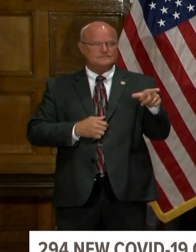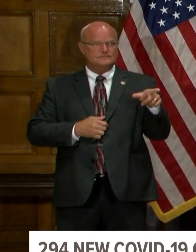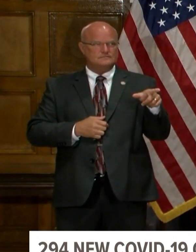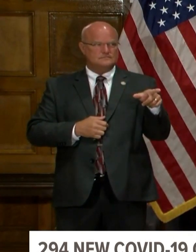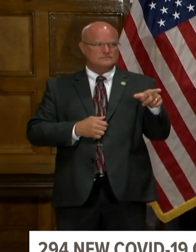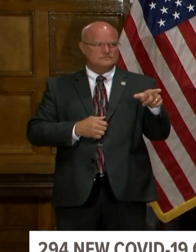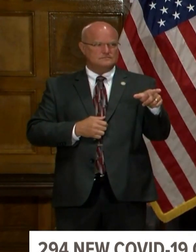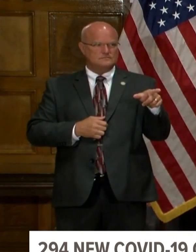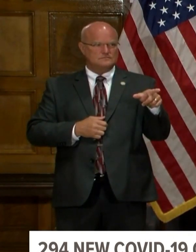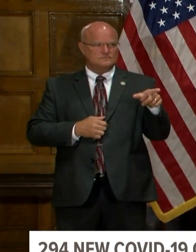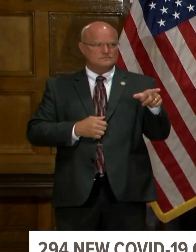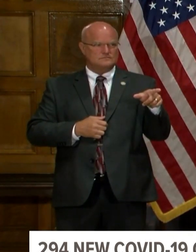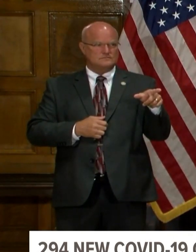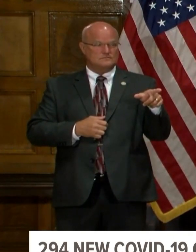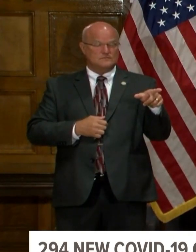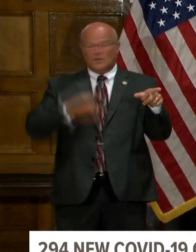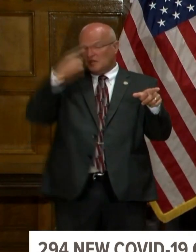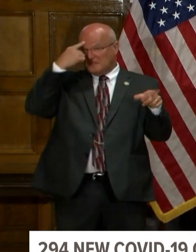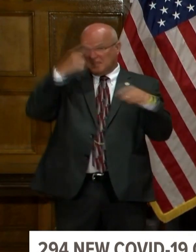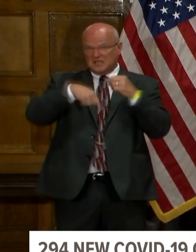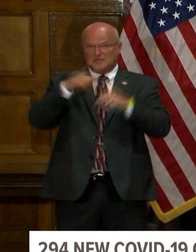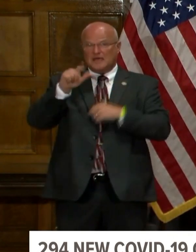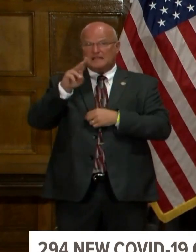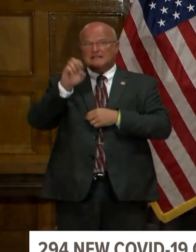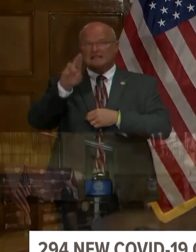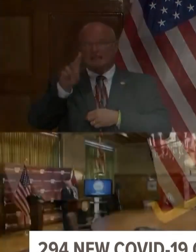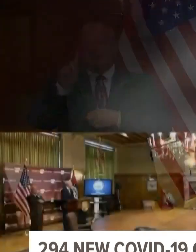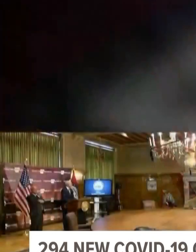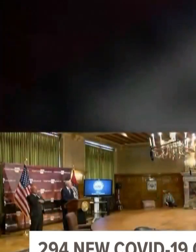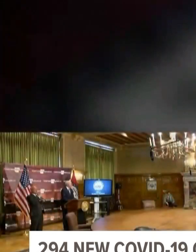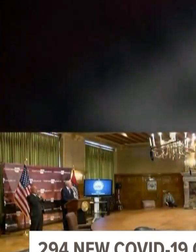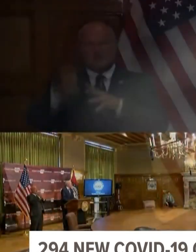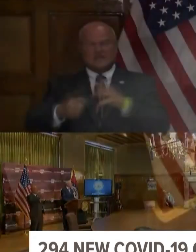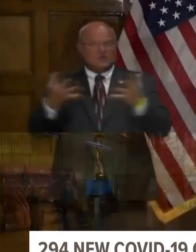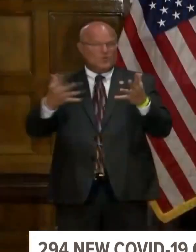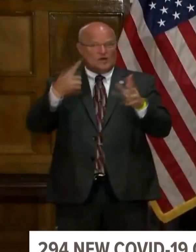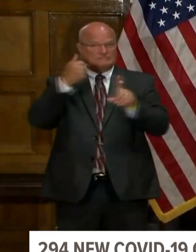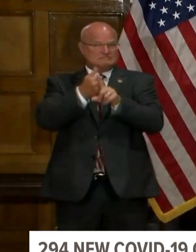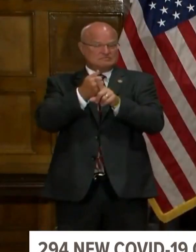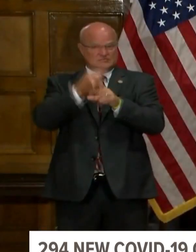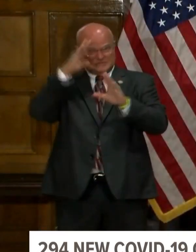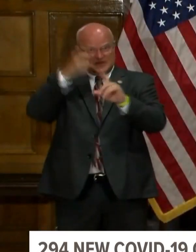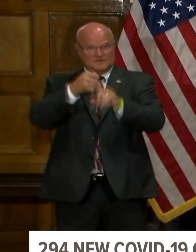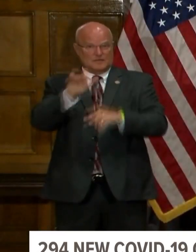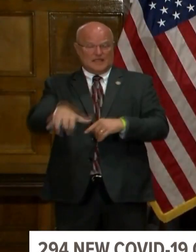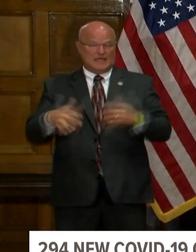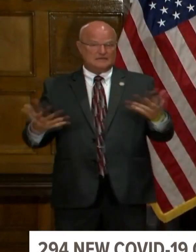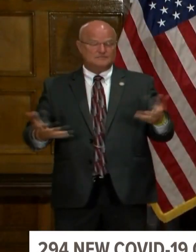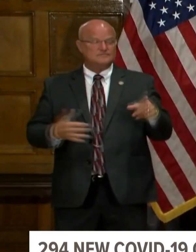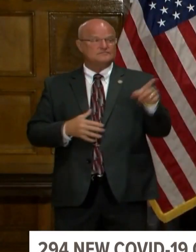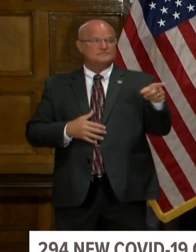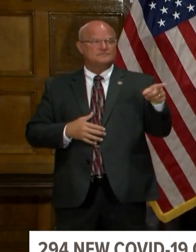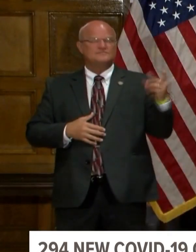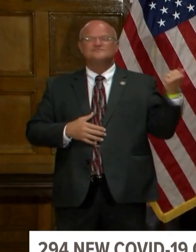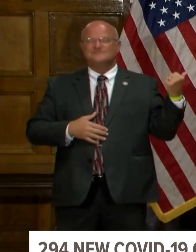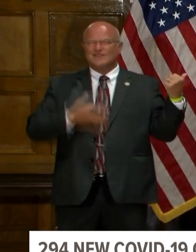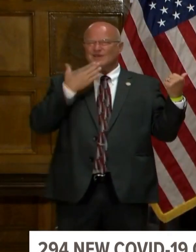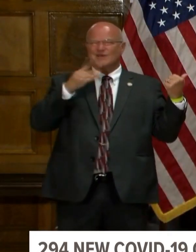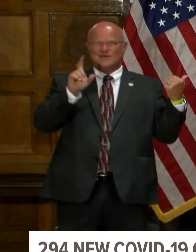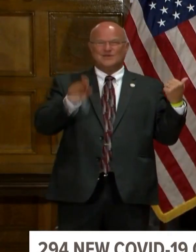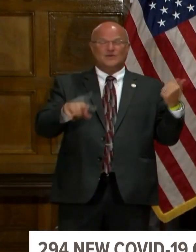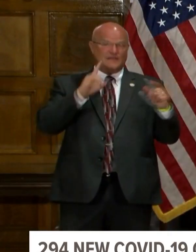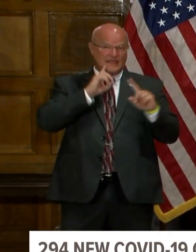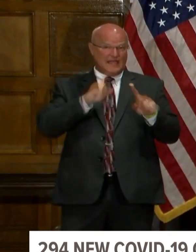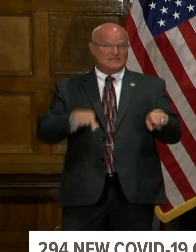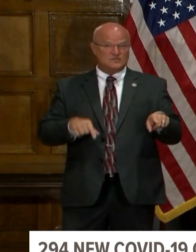What did you think about how Labor Day weekend went, and what type of impact are you expecting from that? Great question, and